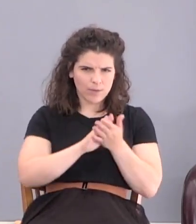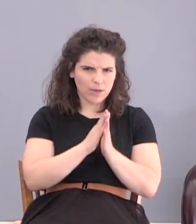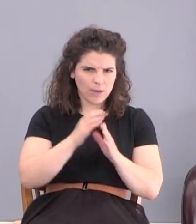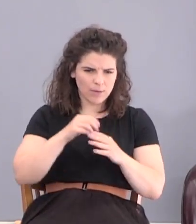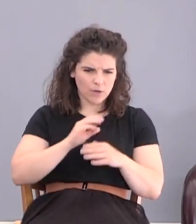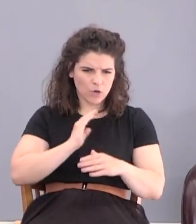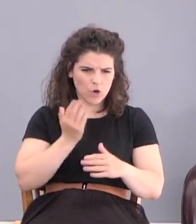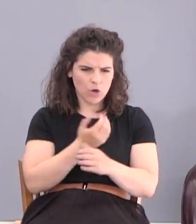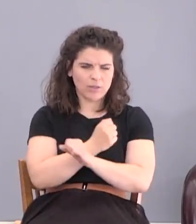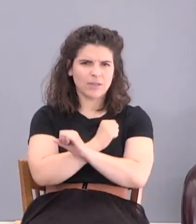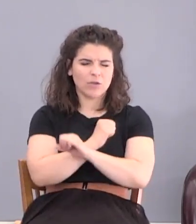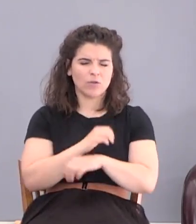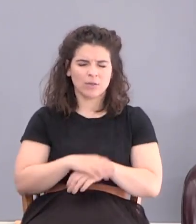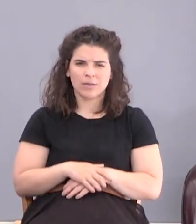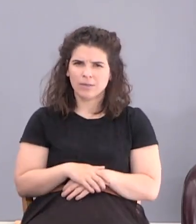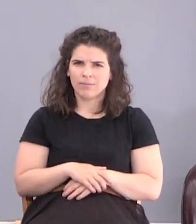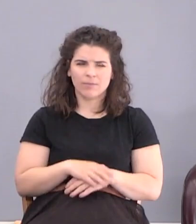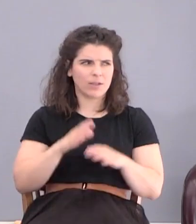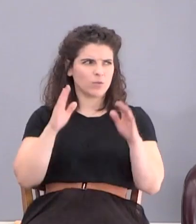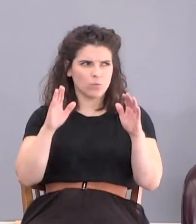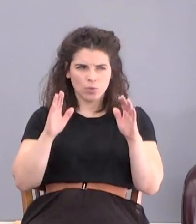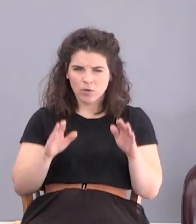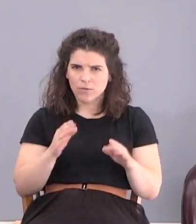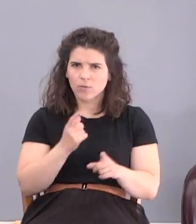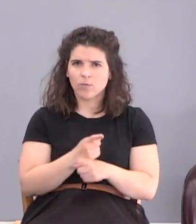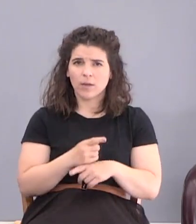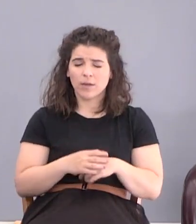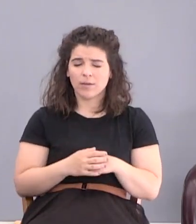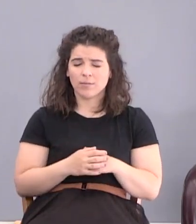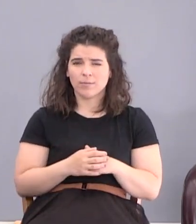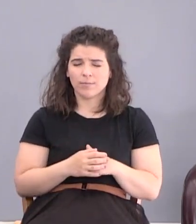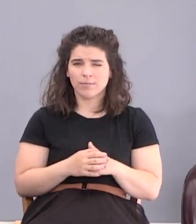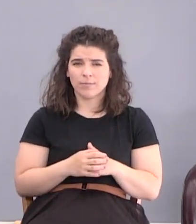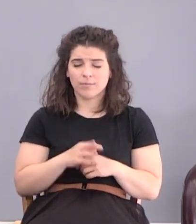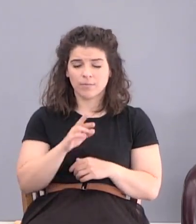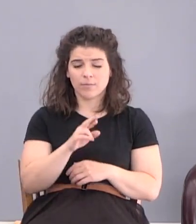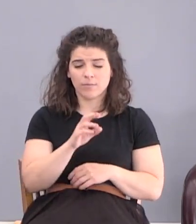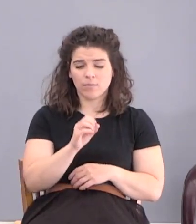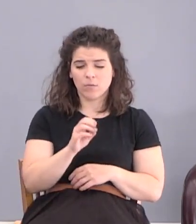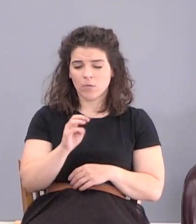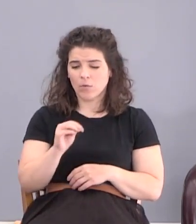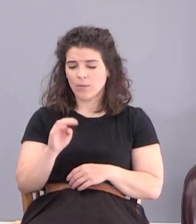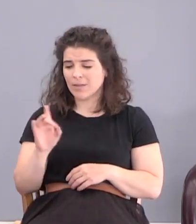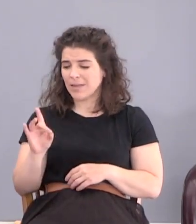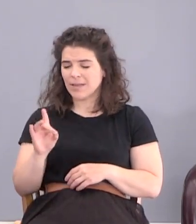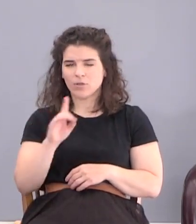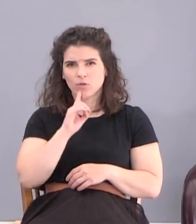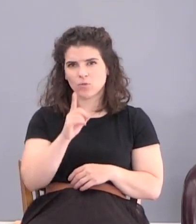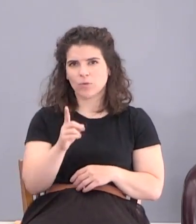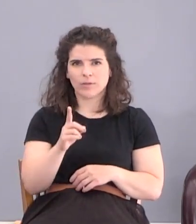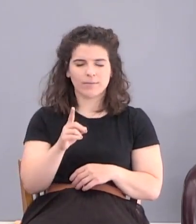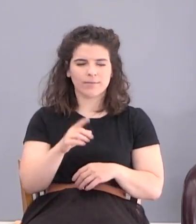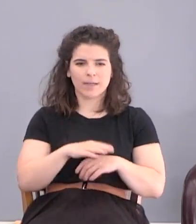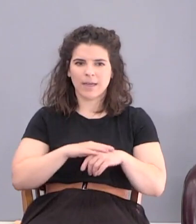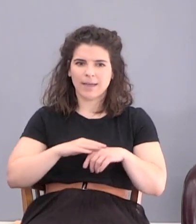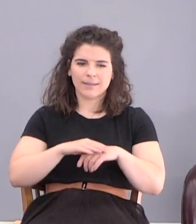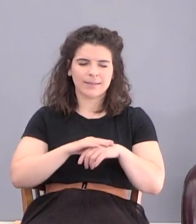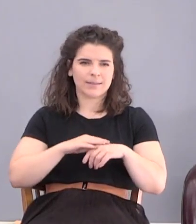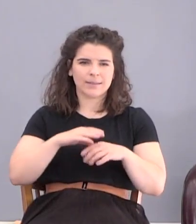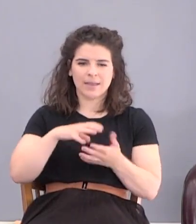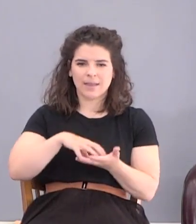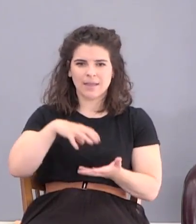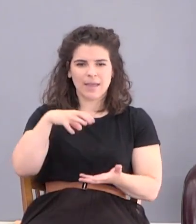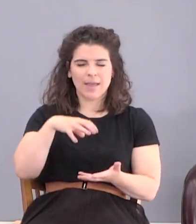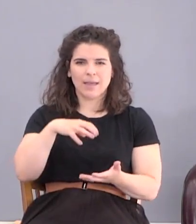security? I mean, that's just wonderful. And Romans 8 is just the icing on the top of the cake. He goes